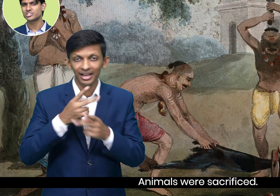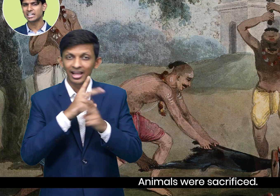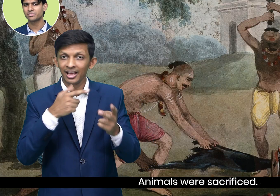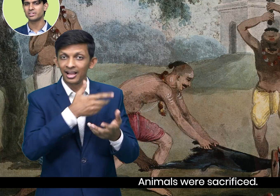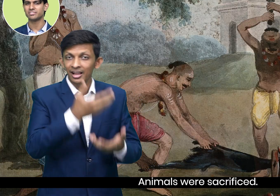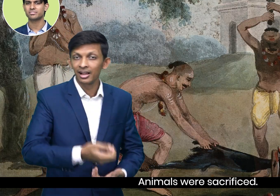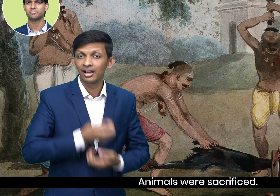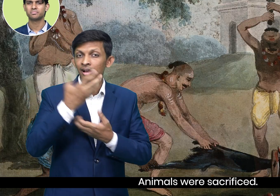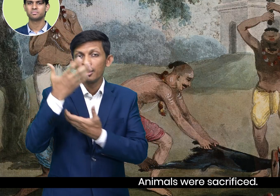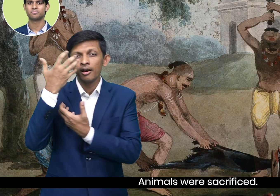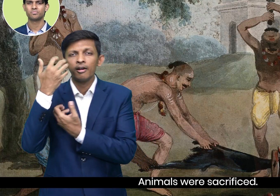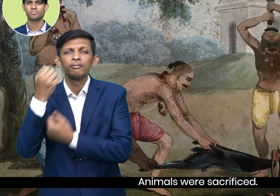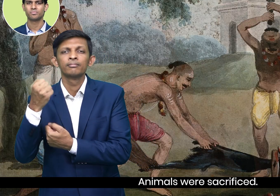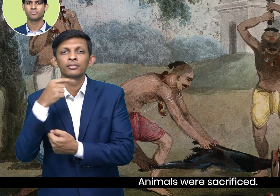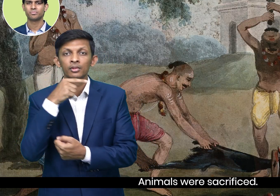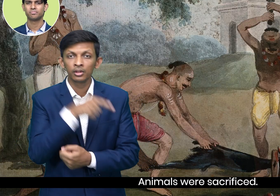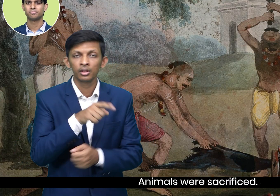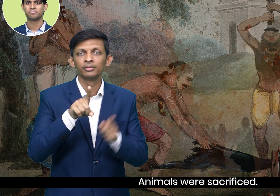Animals were sacrificed.